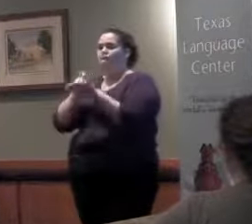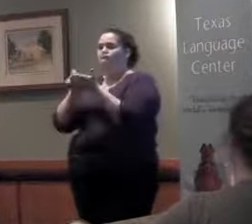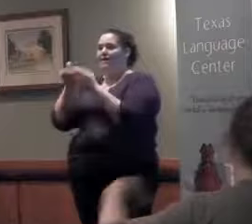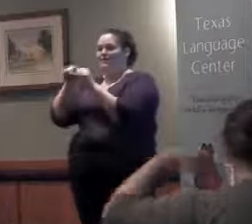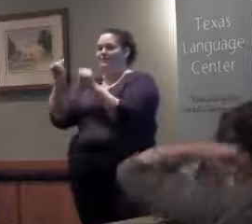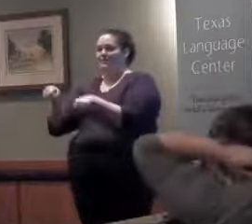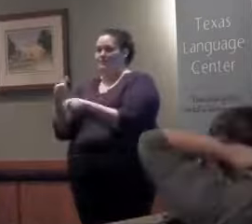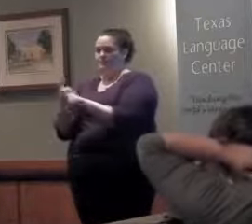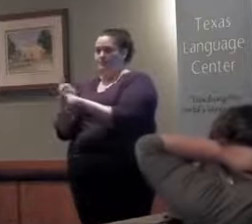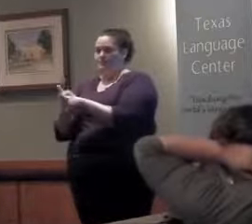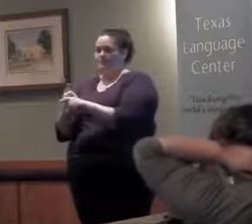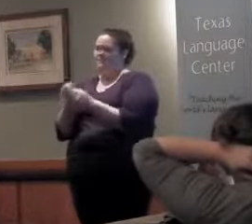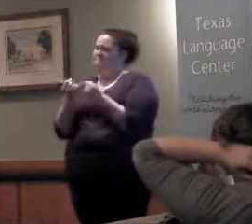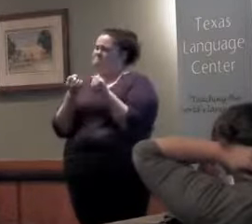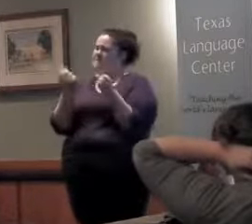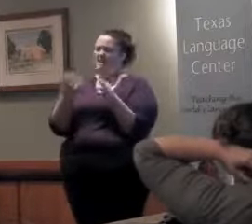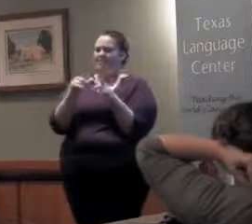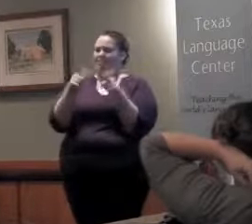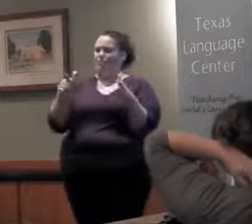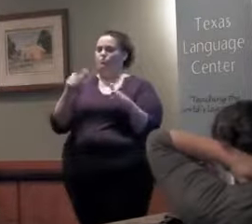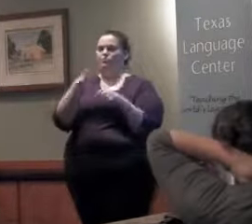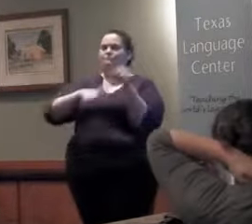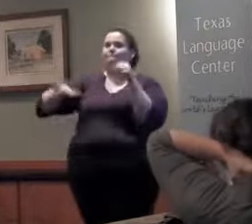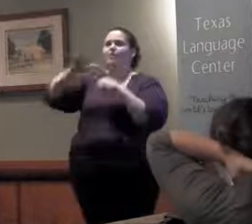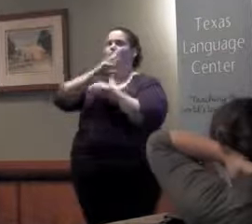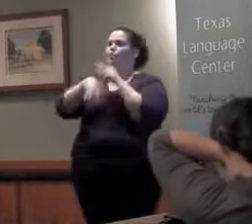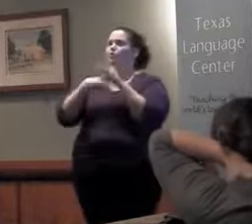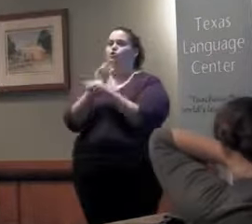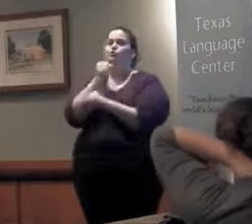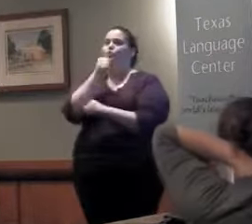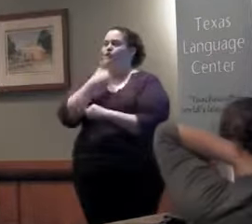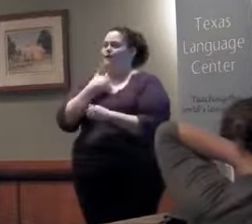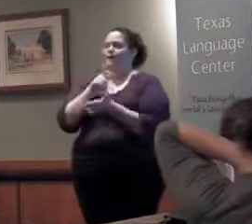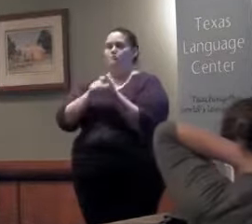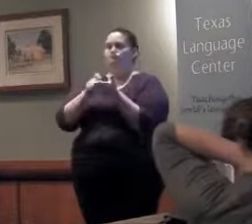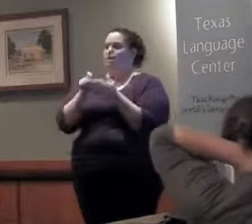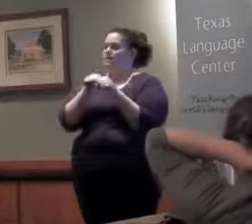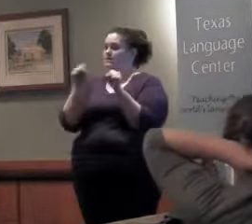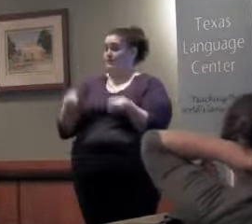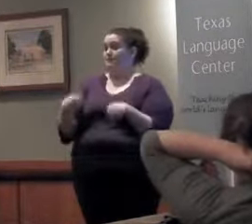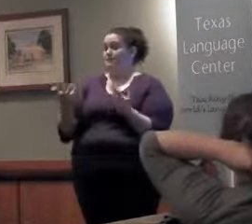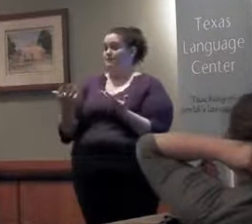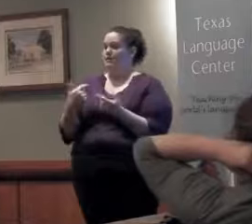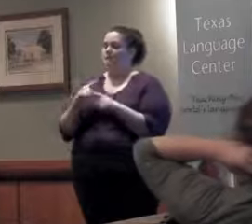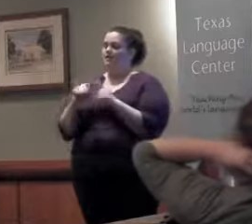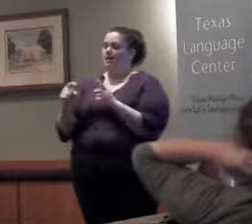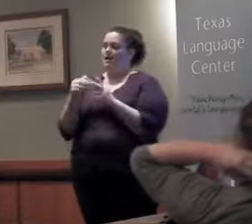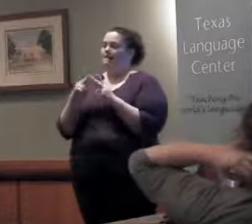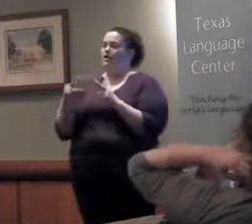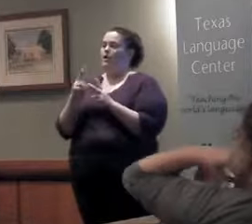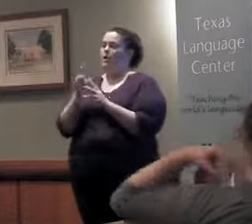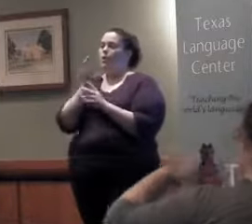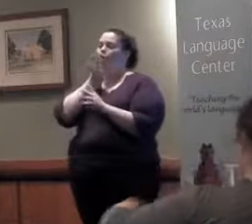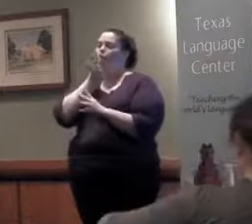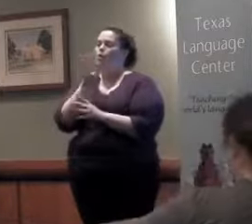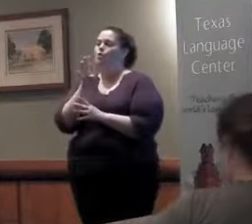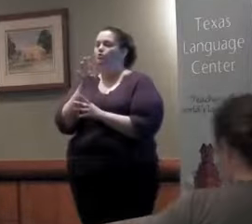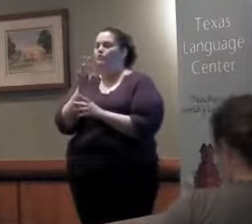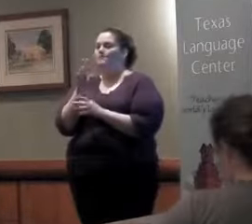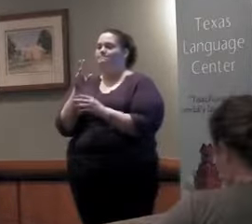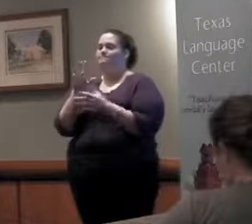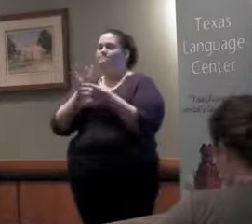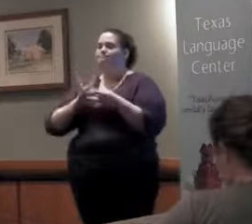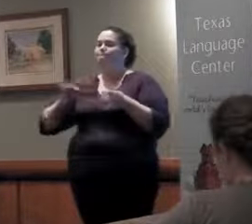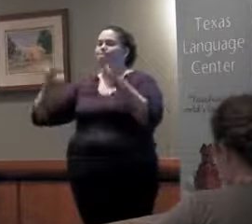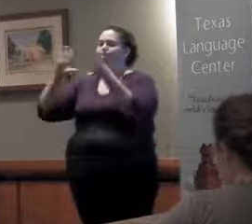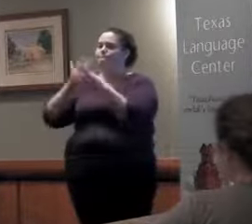lots of languages in the world that don't have writing systems, and that have very rich oral narrative traditions, then I